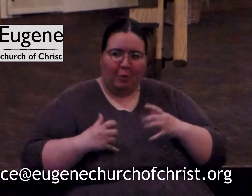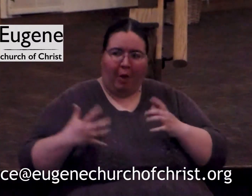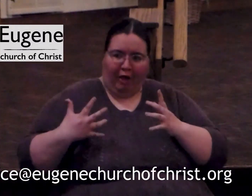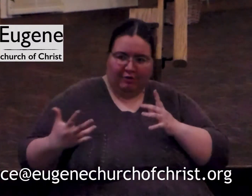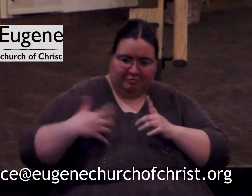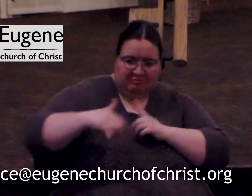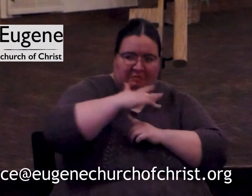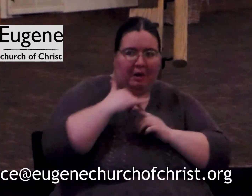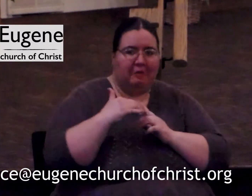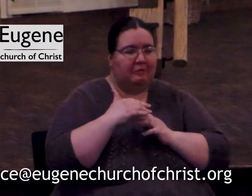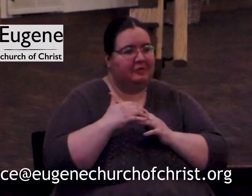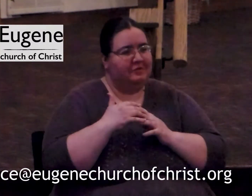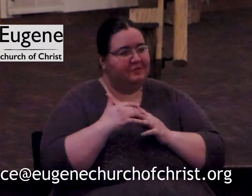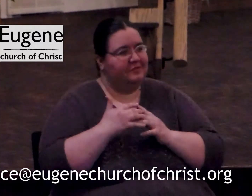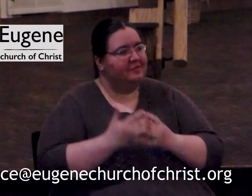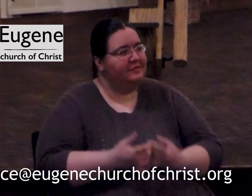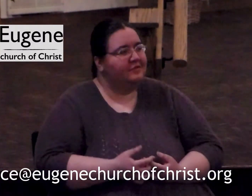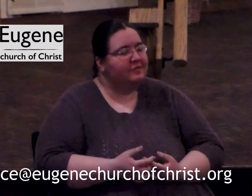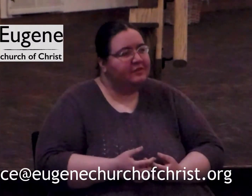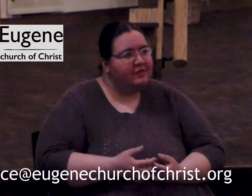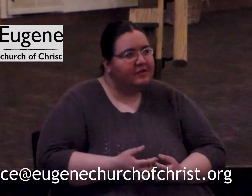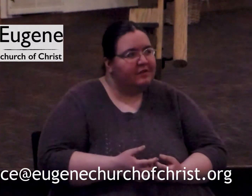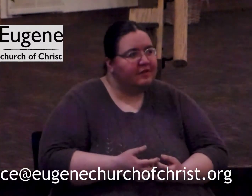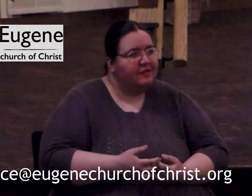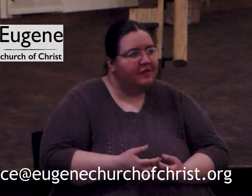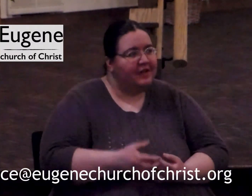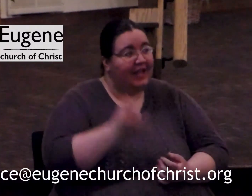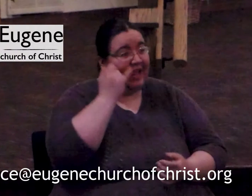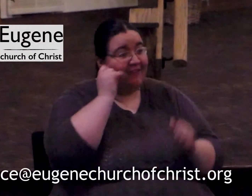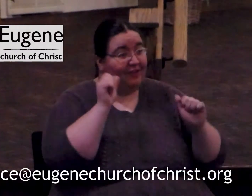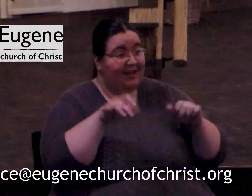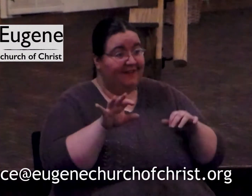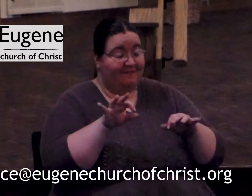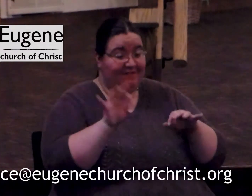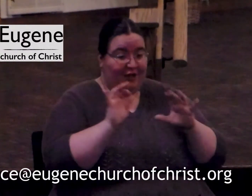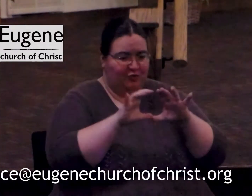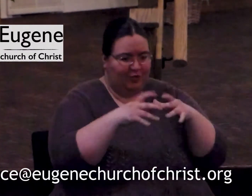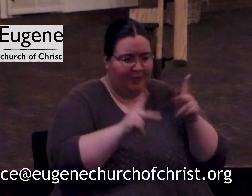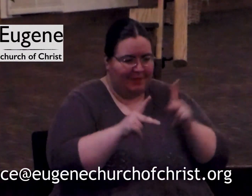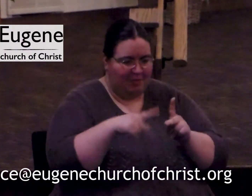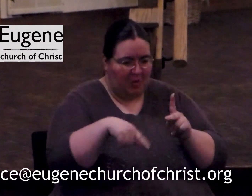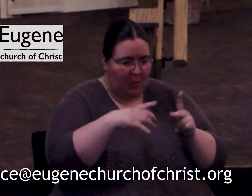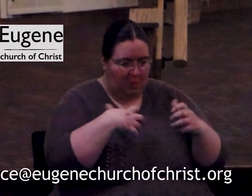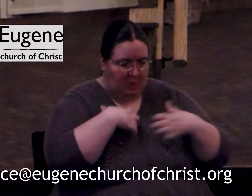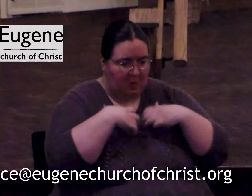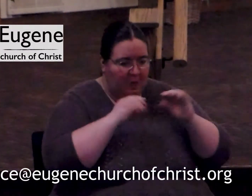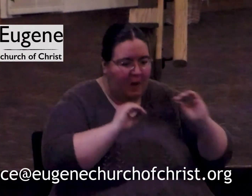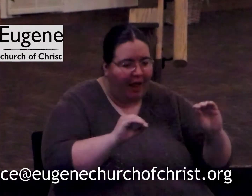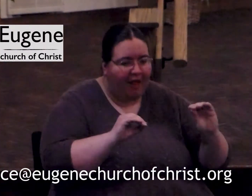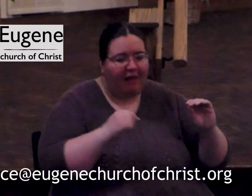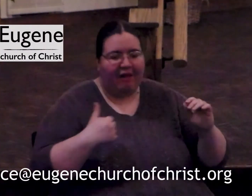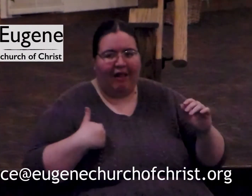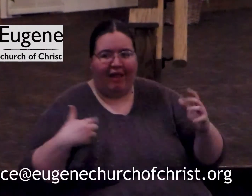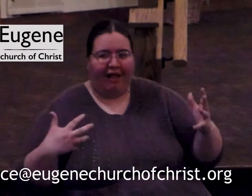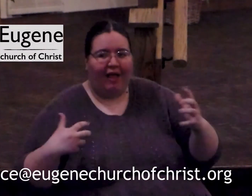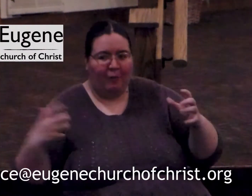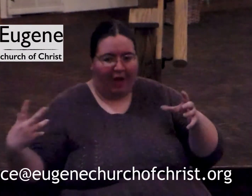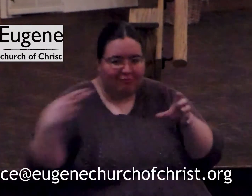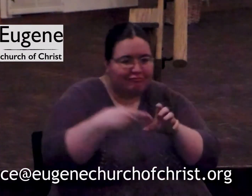world. And when we stop the grumbling, people want to be around that. We got enough grumbling already. If we can find some good people